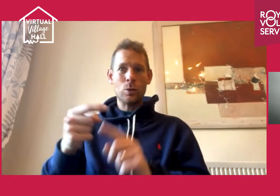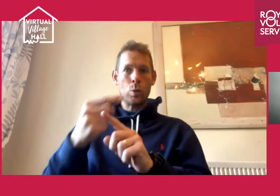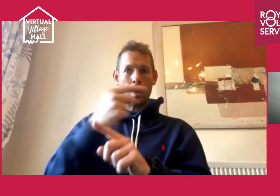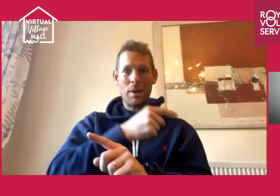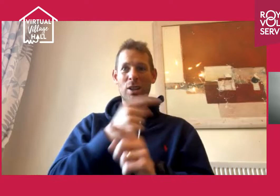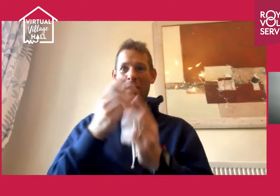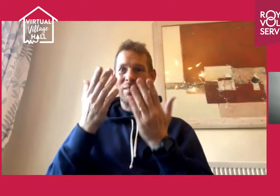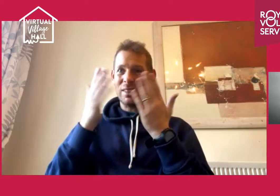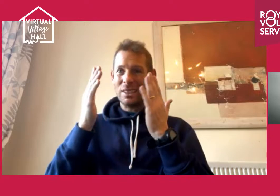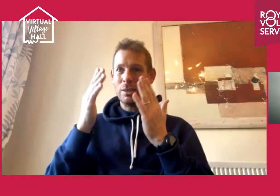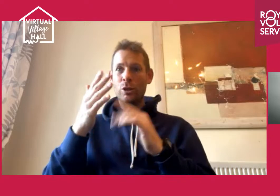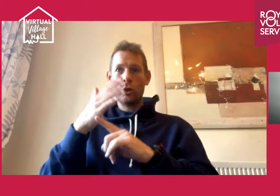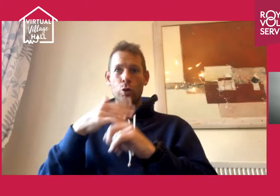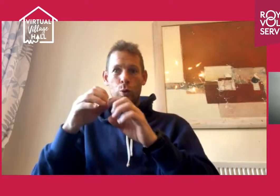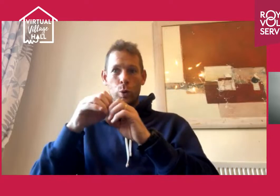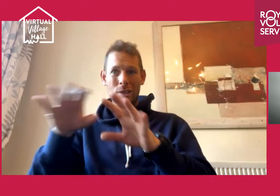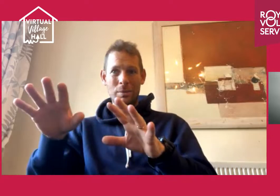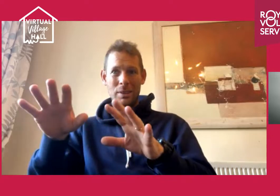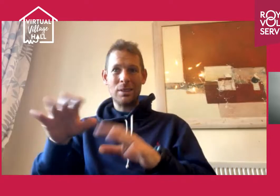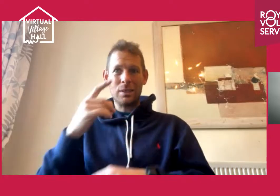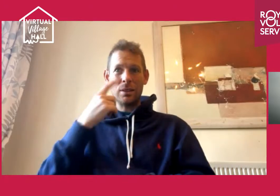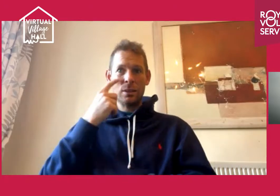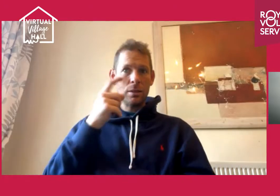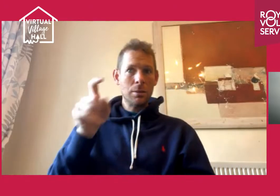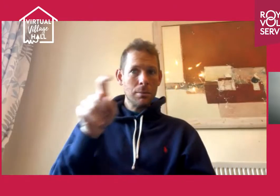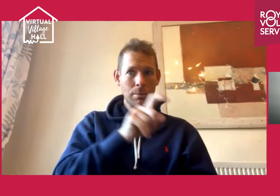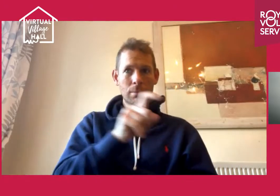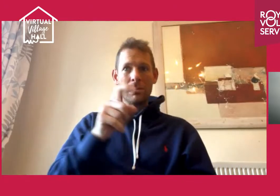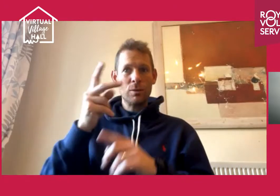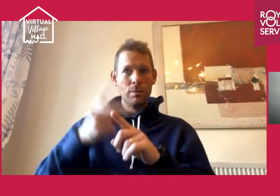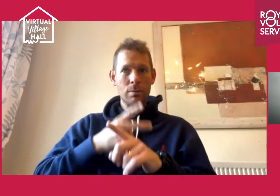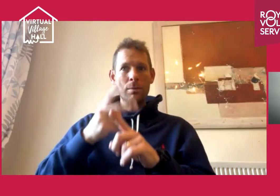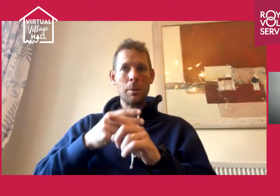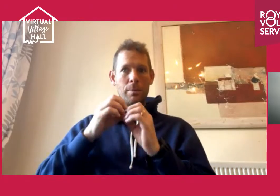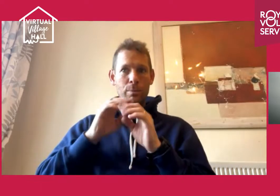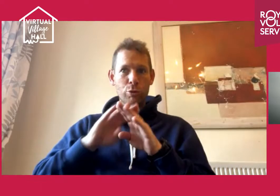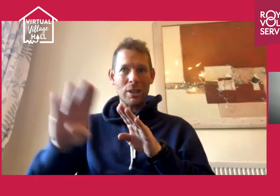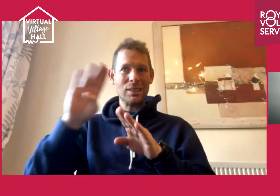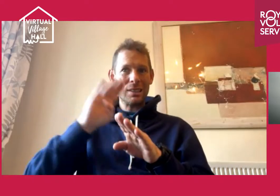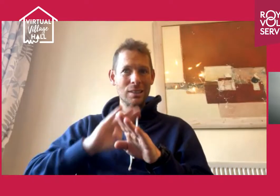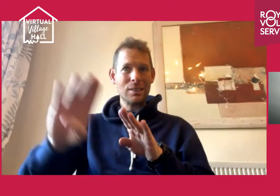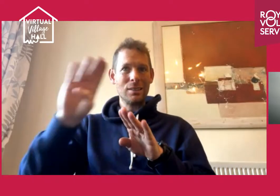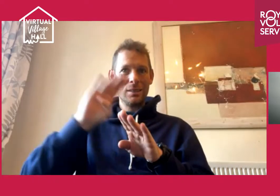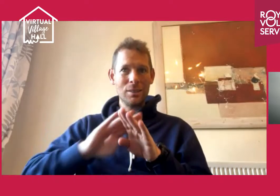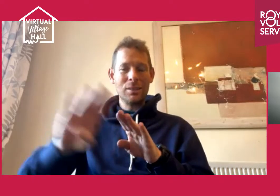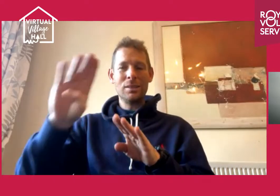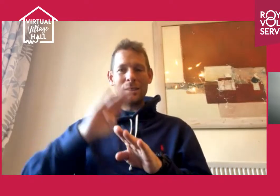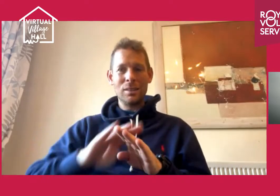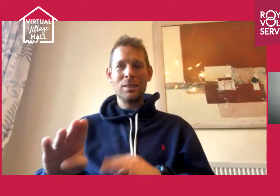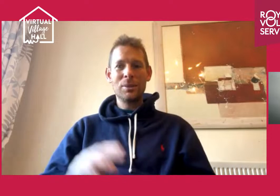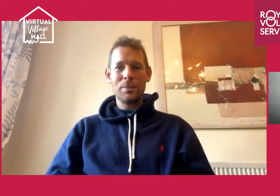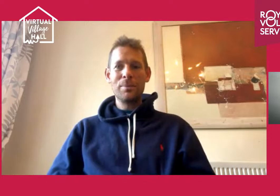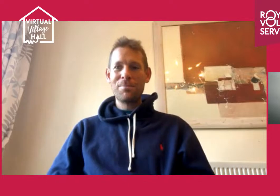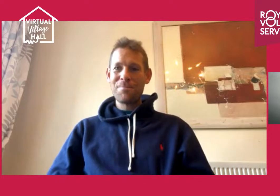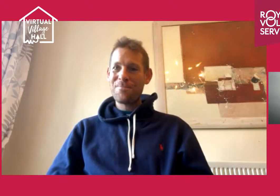the timeline in the session this morning on social media and refresh yourselves again if you're not remembering the signs, and